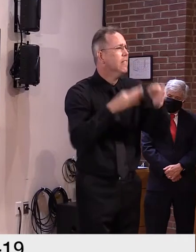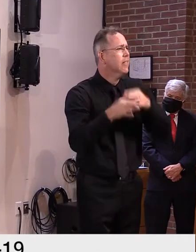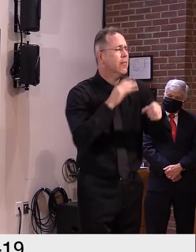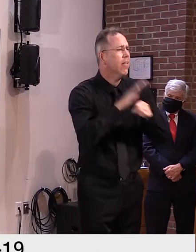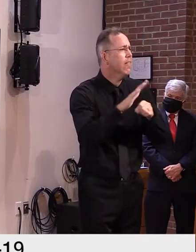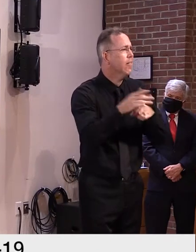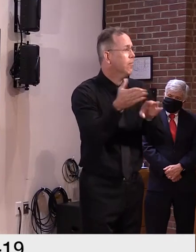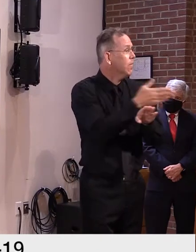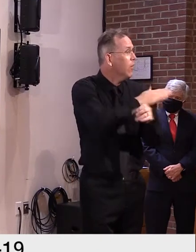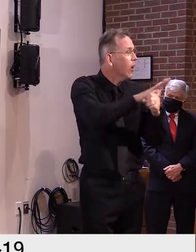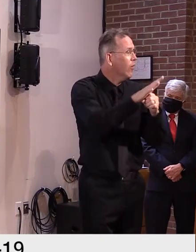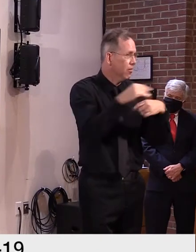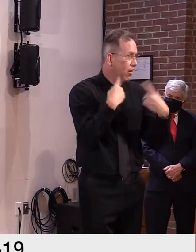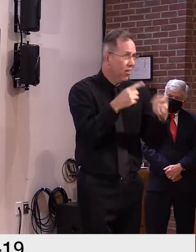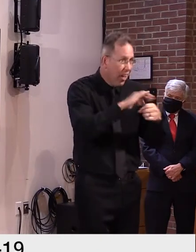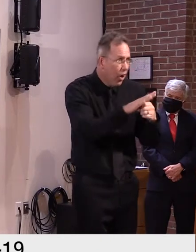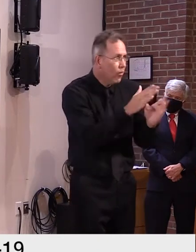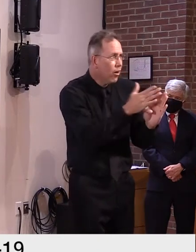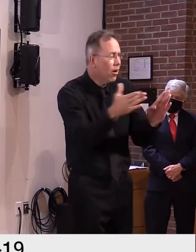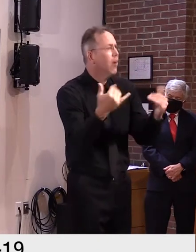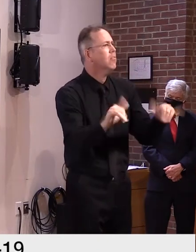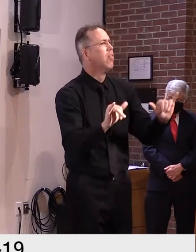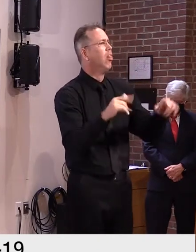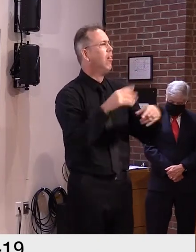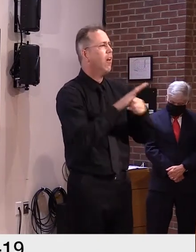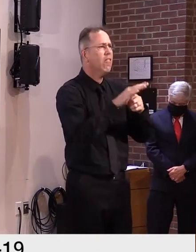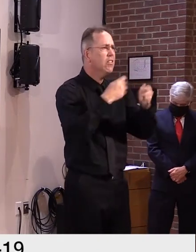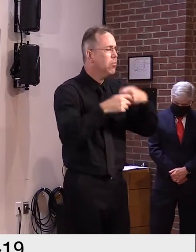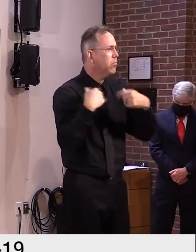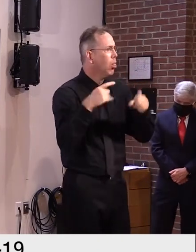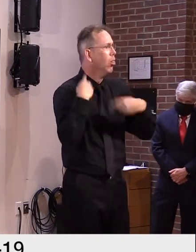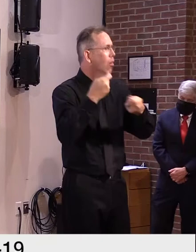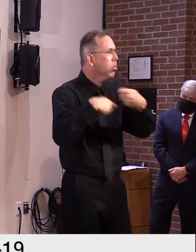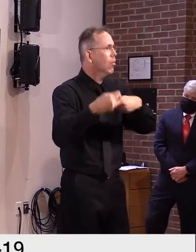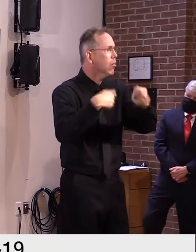And so then what would be your advice to districts who might